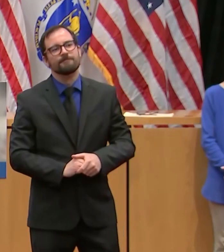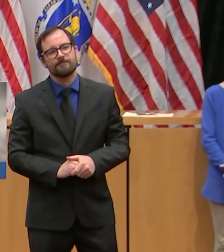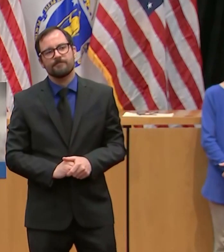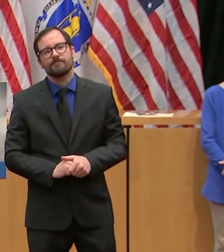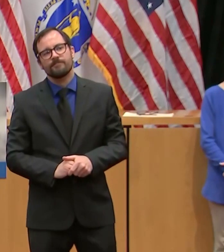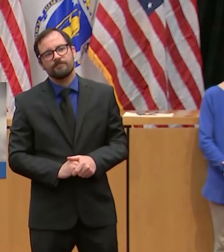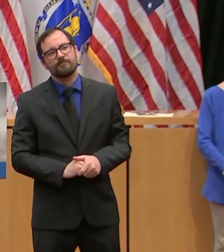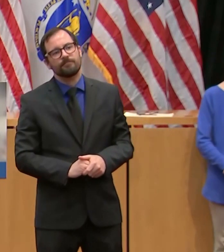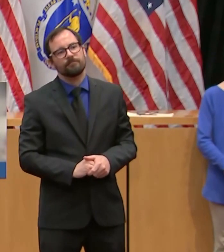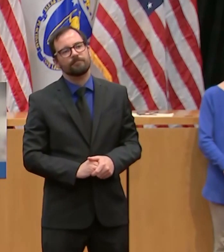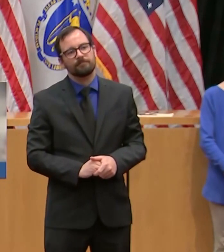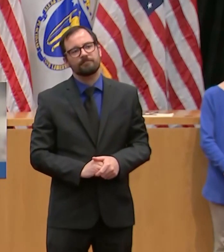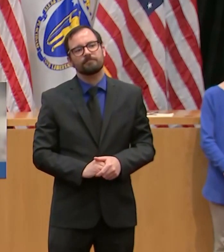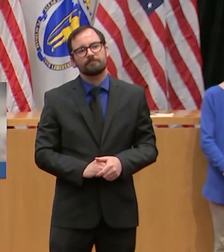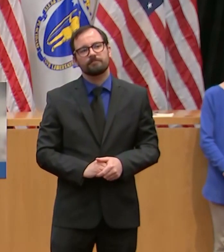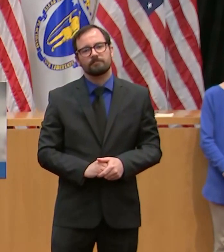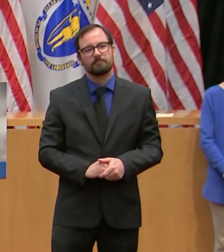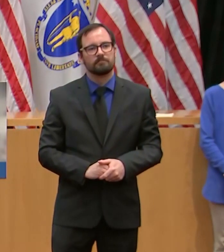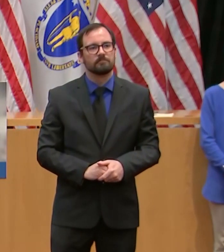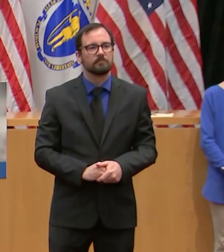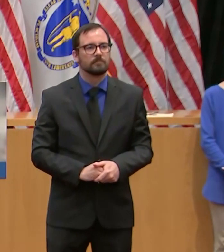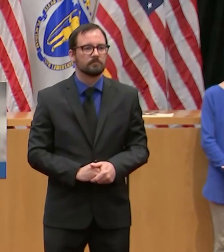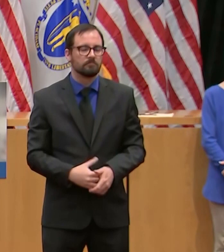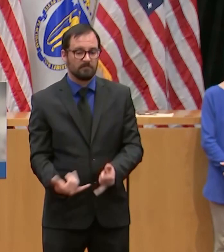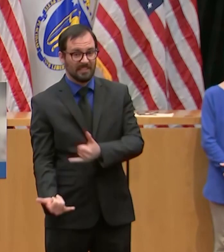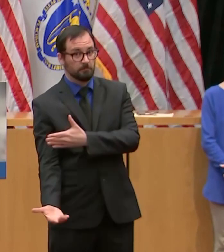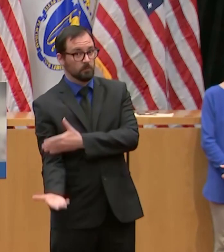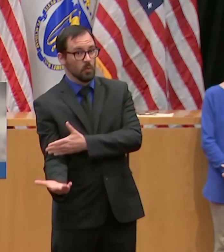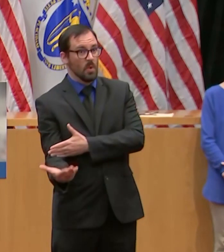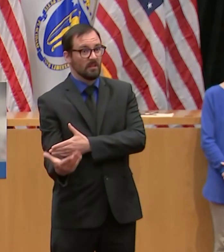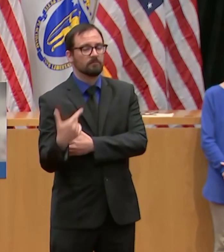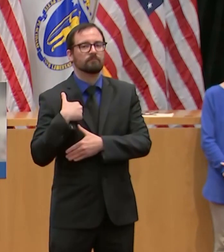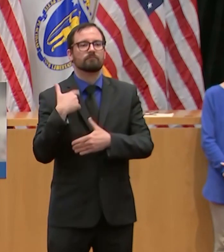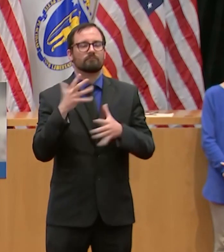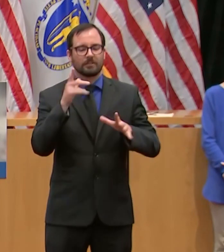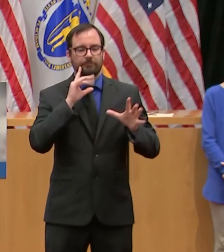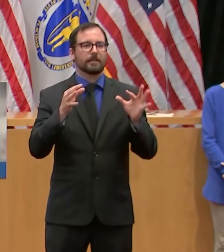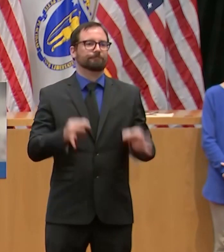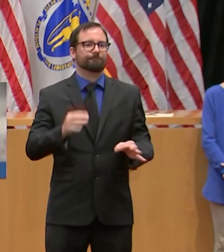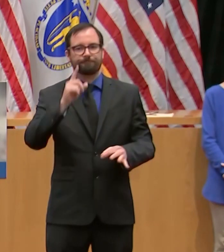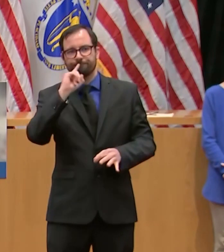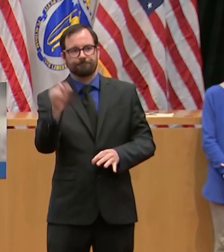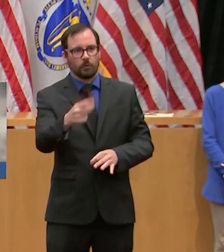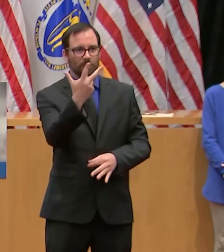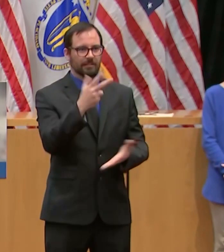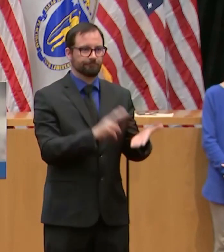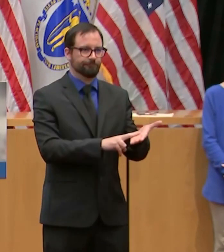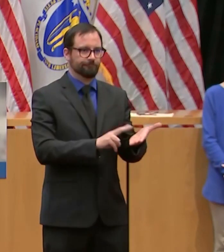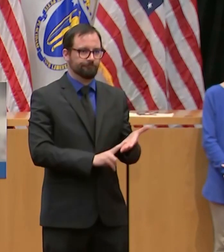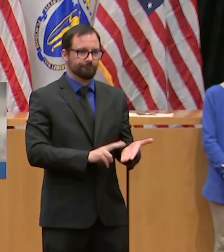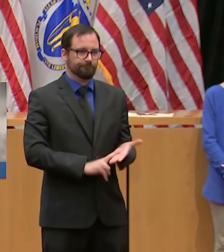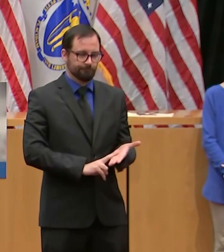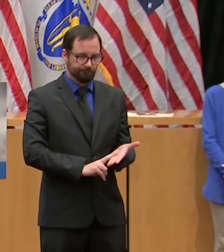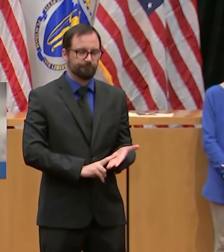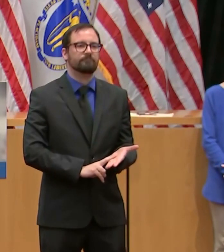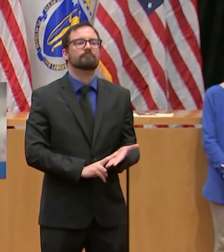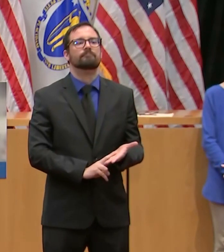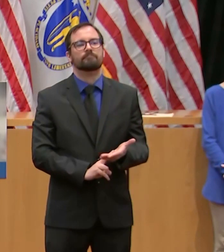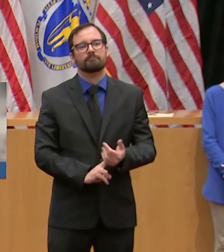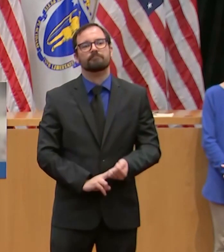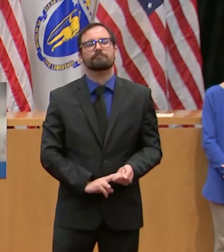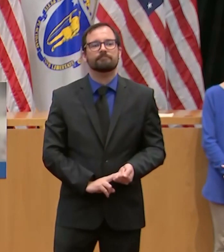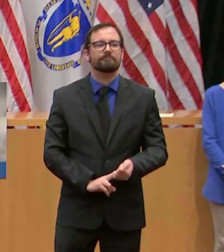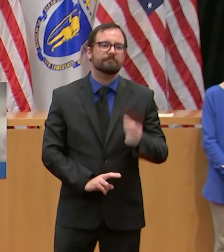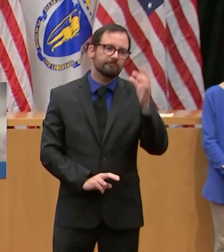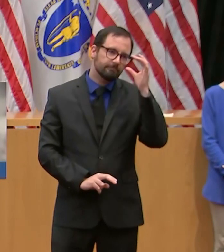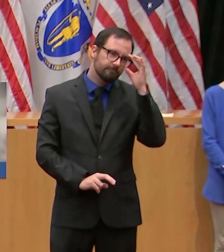expand healthcare capacity and ensure access to inpatient services. The first order makes it easier for foreign-educated doctors